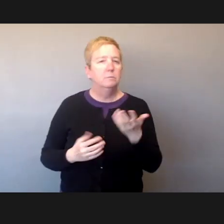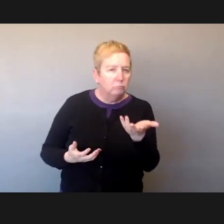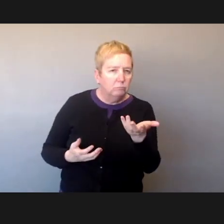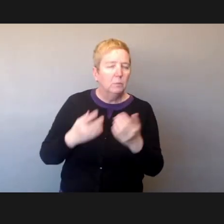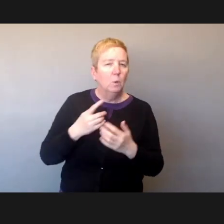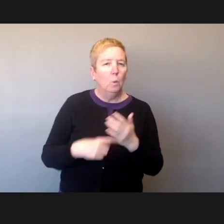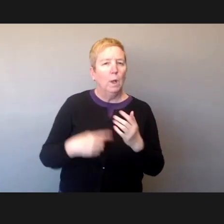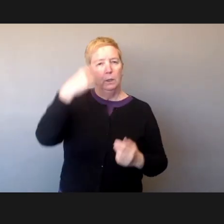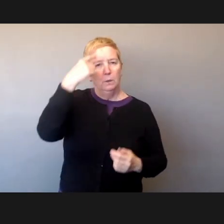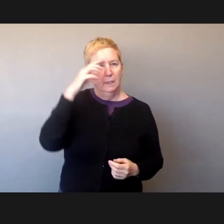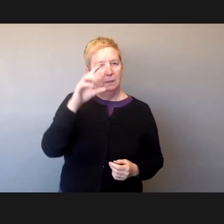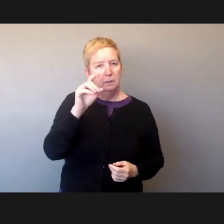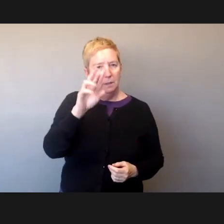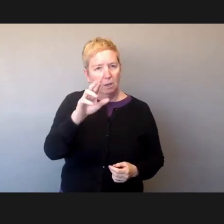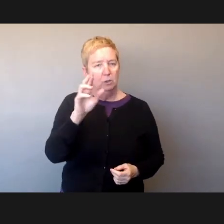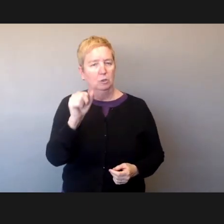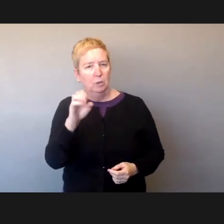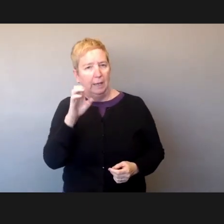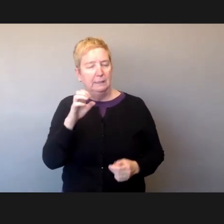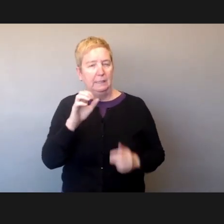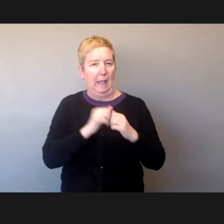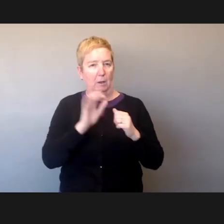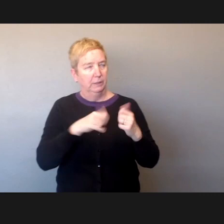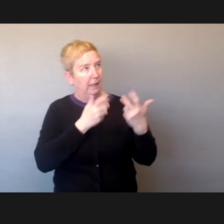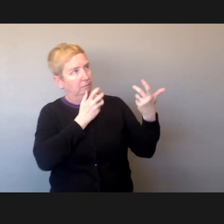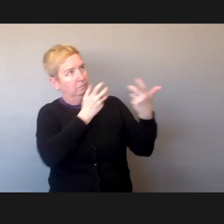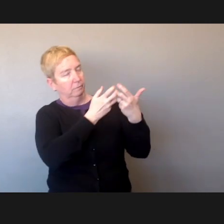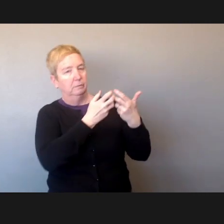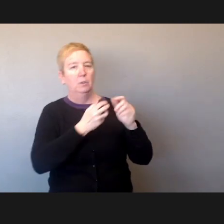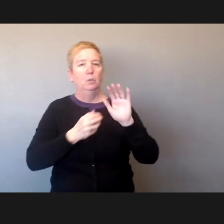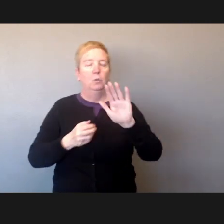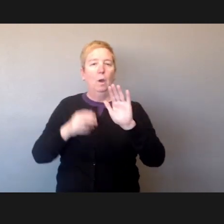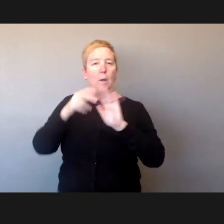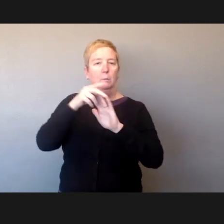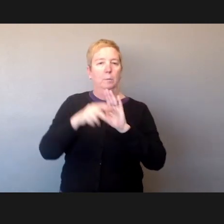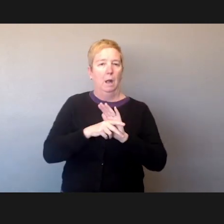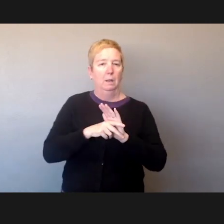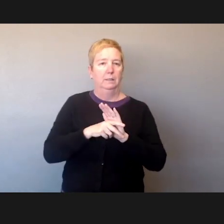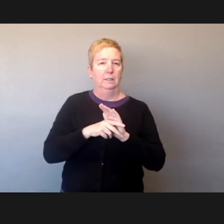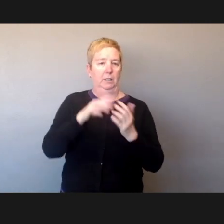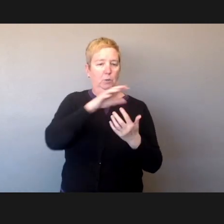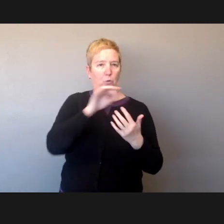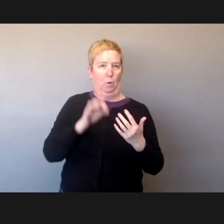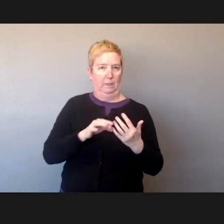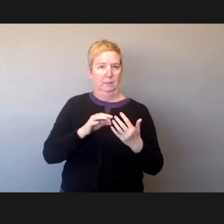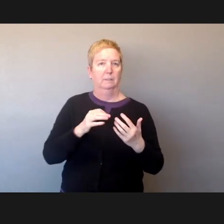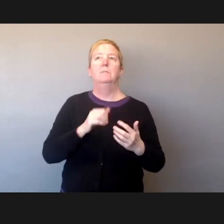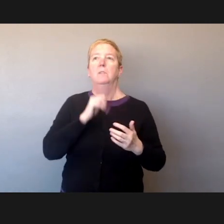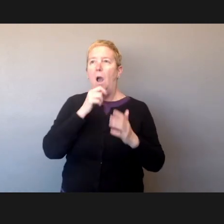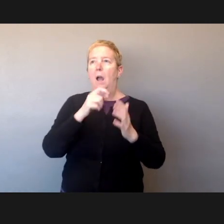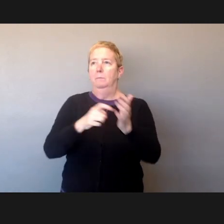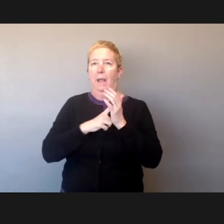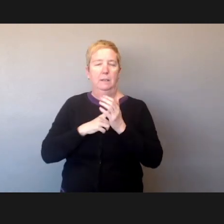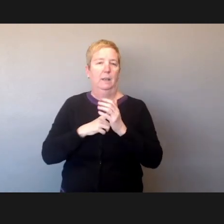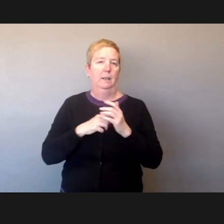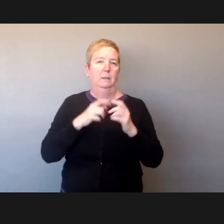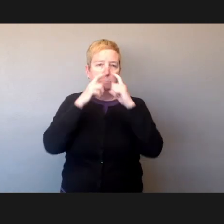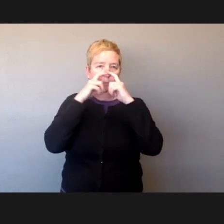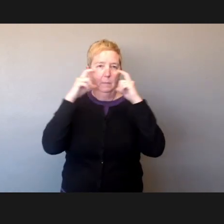findings with the Department of Health's policy choice to not mandate masking in New Mexico schools.